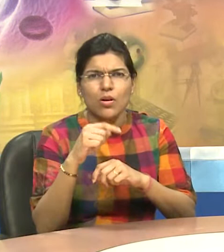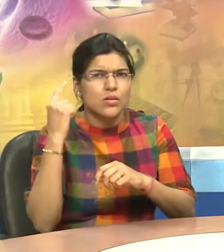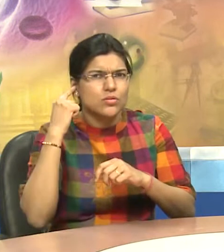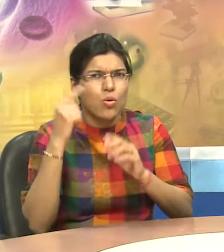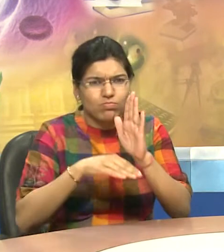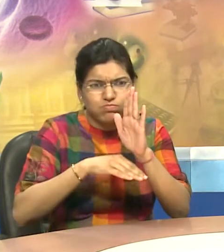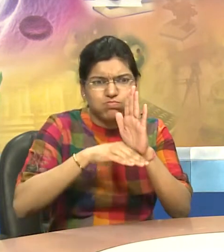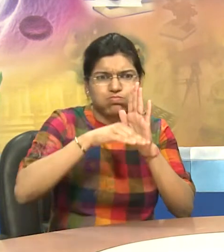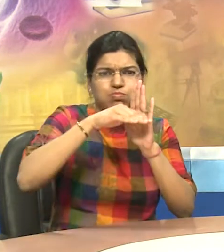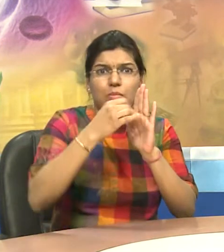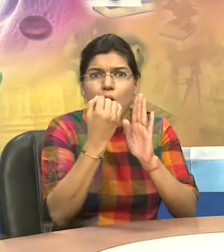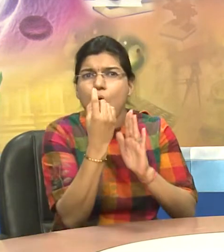too much sound.